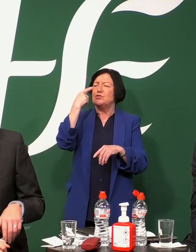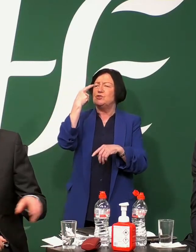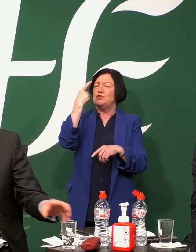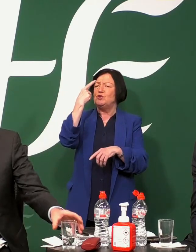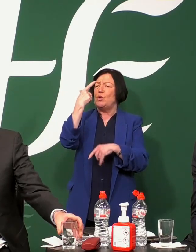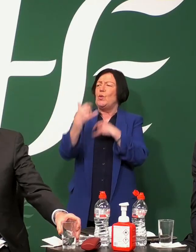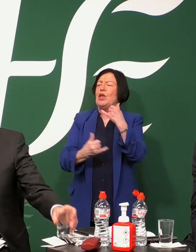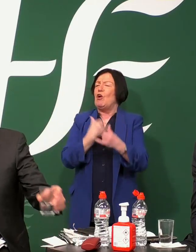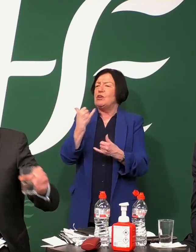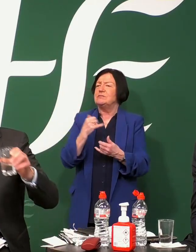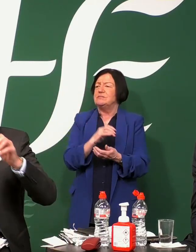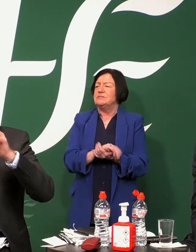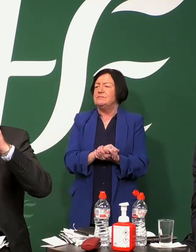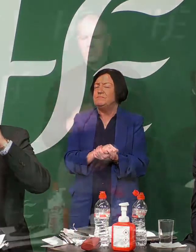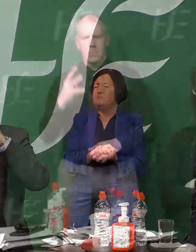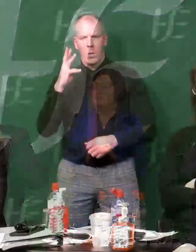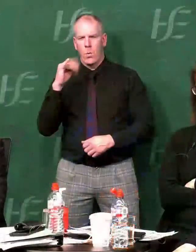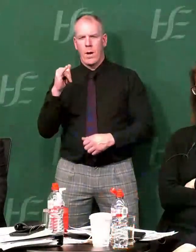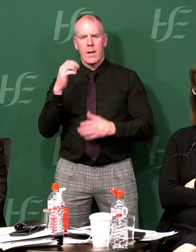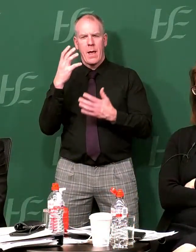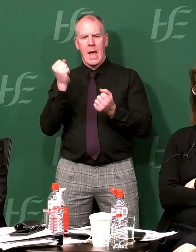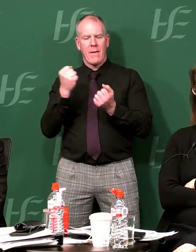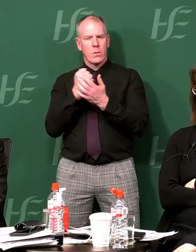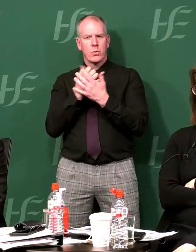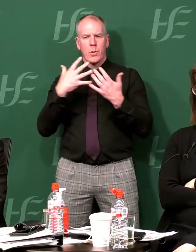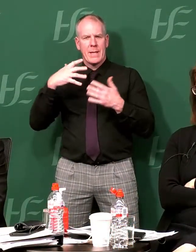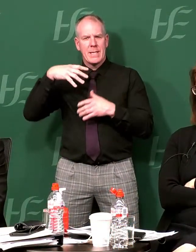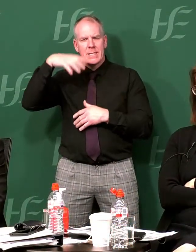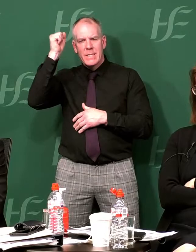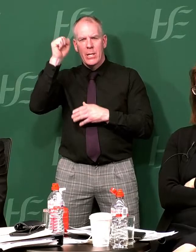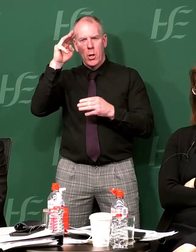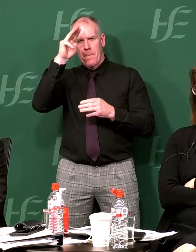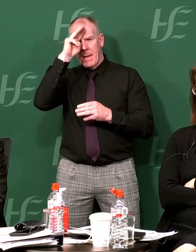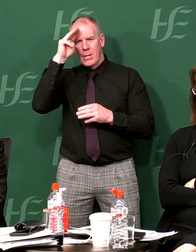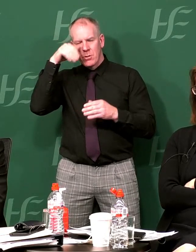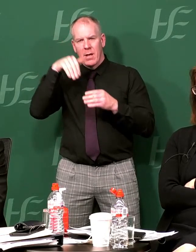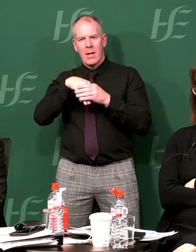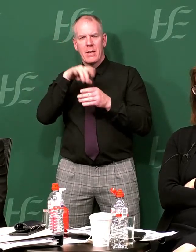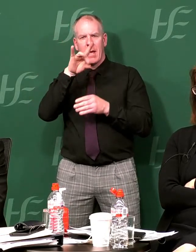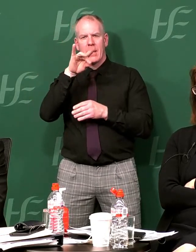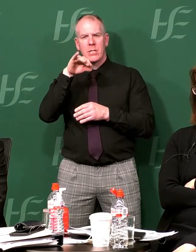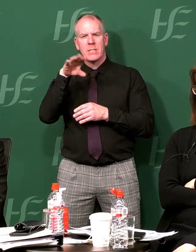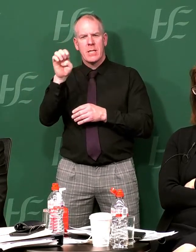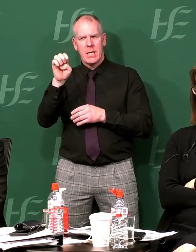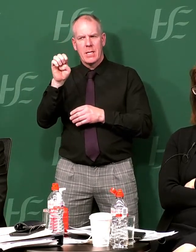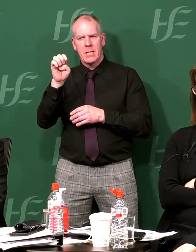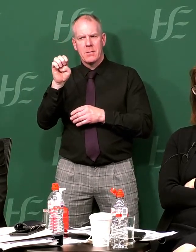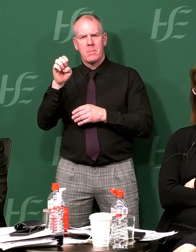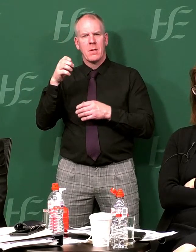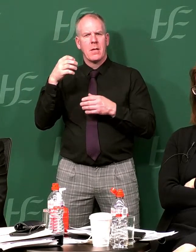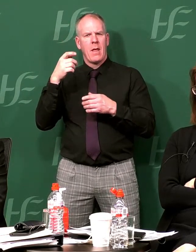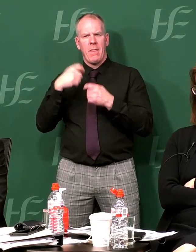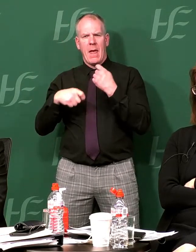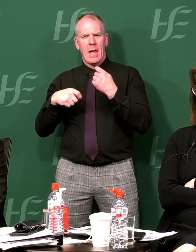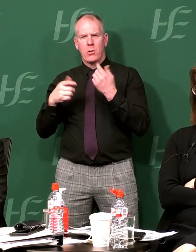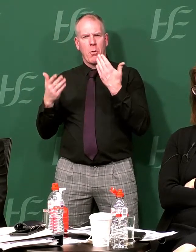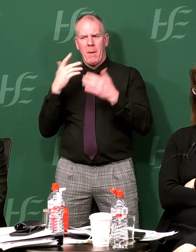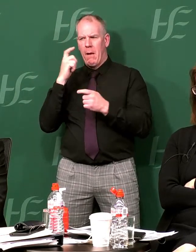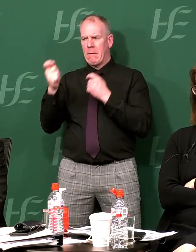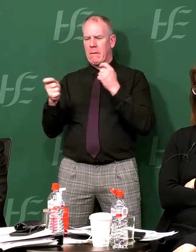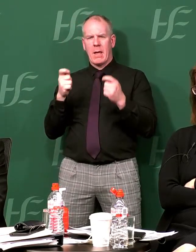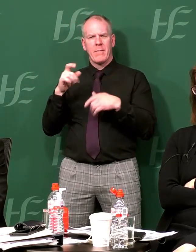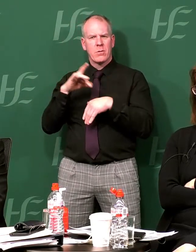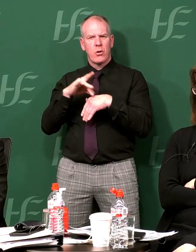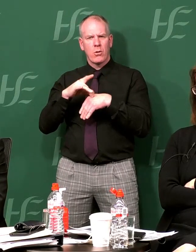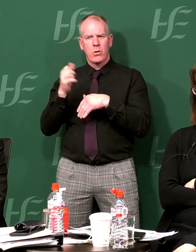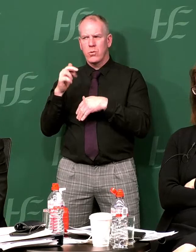it did doctors and dentists? It added just 5 whole-time equivalent doctors and dentists according to the material you presented to